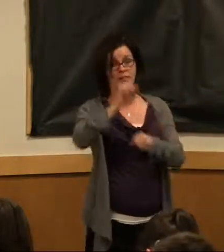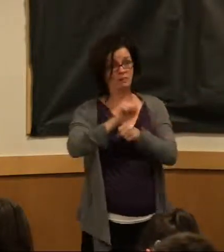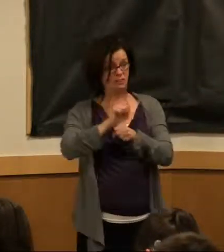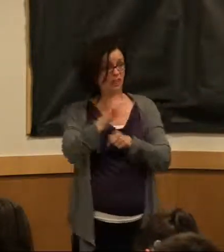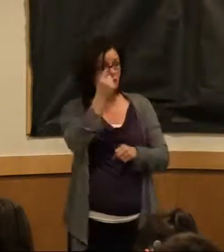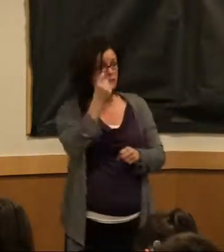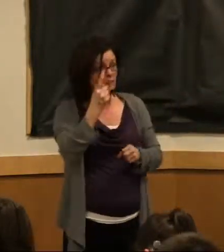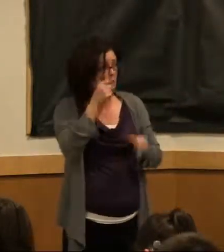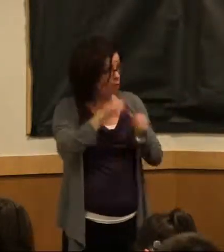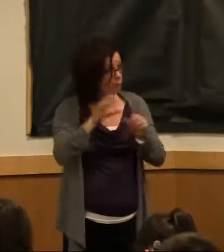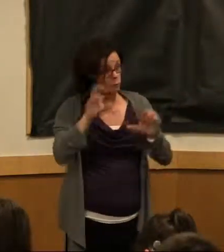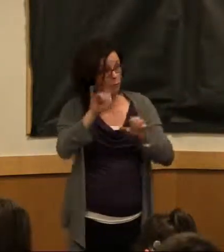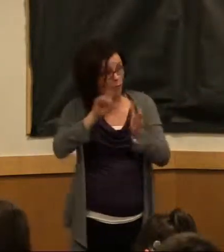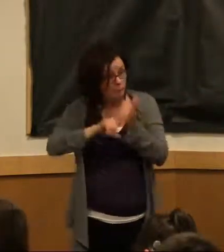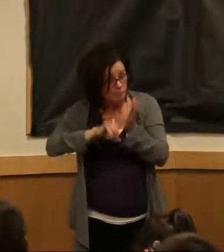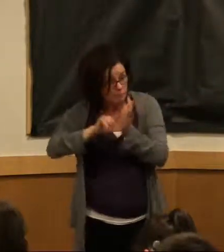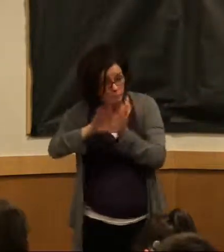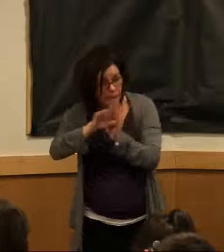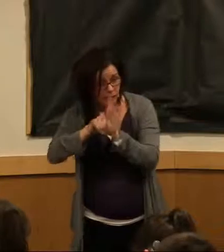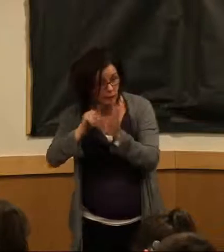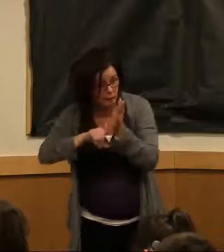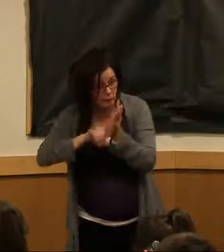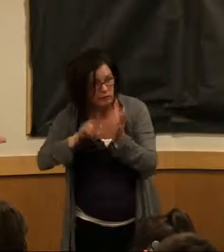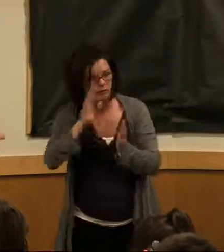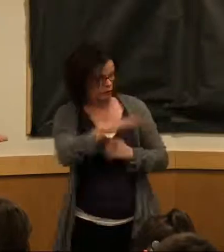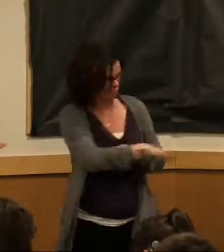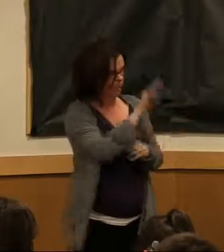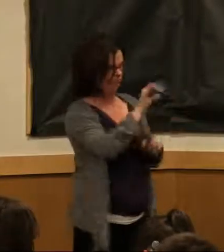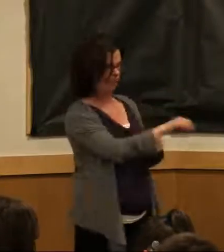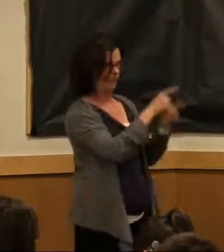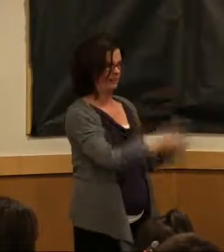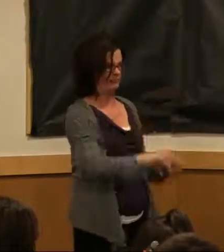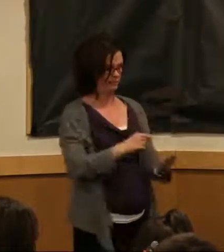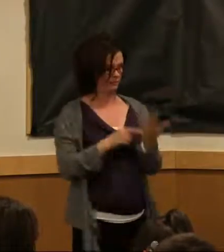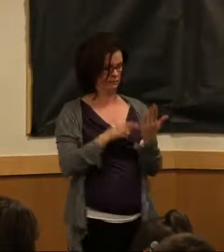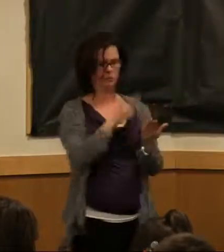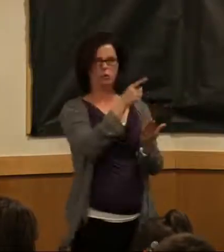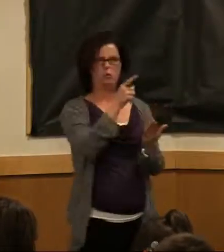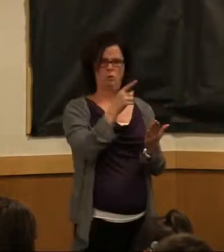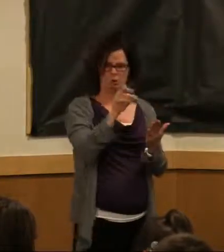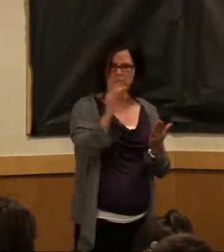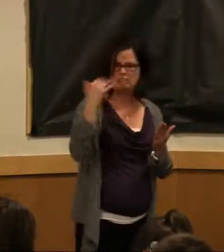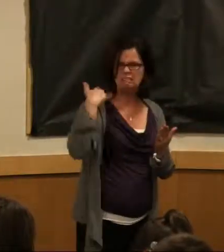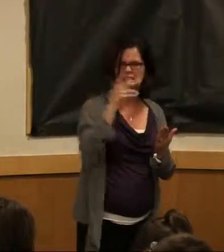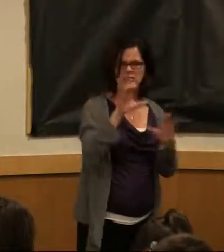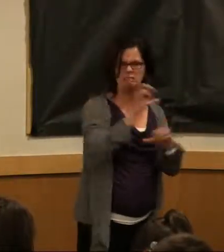my background. I may not even be able to get a job to flip hamburgers or to